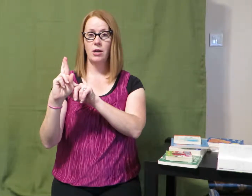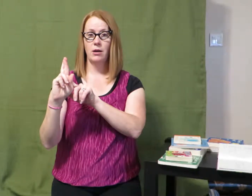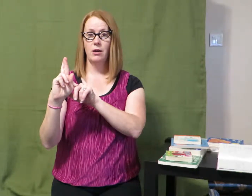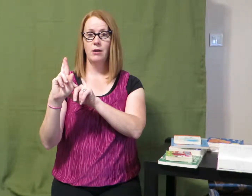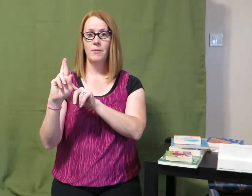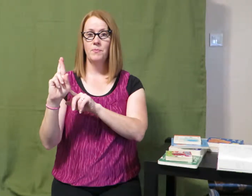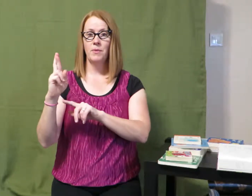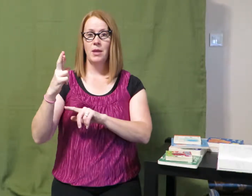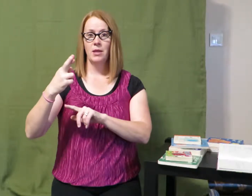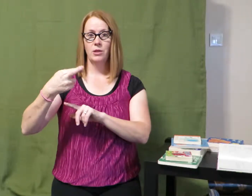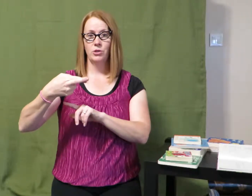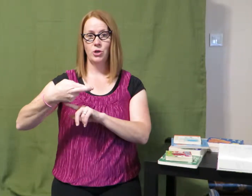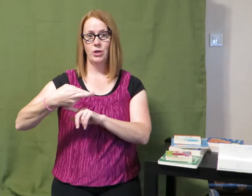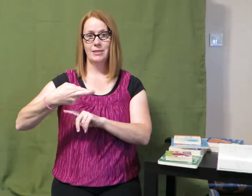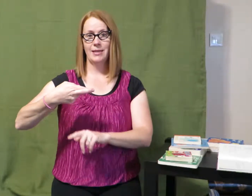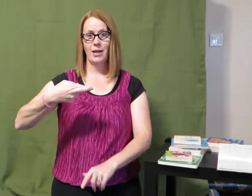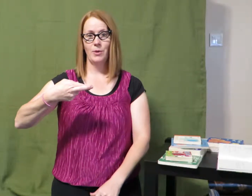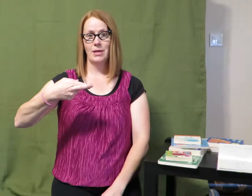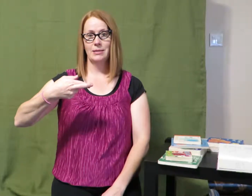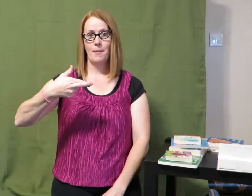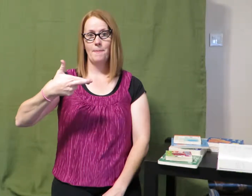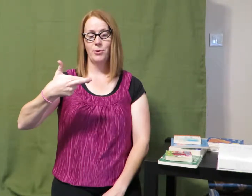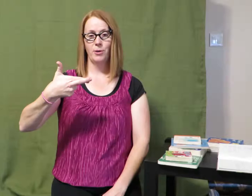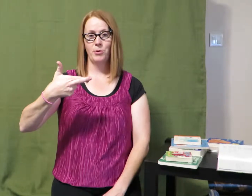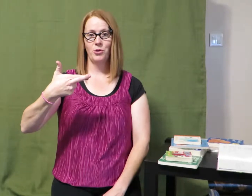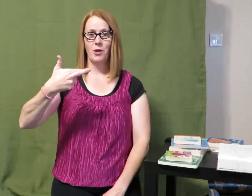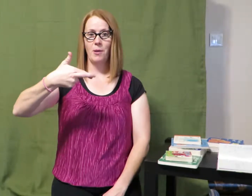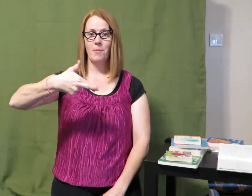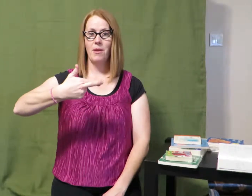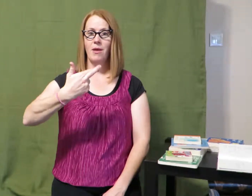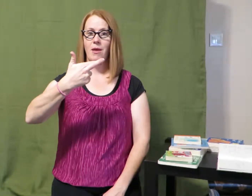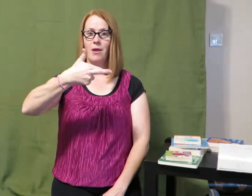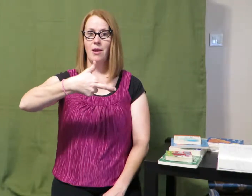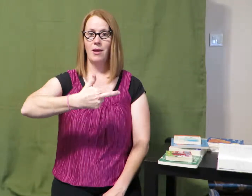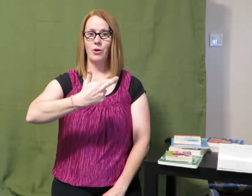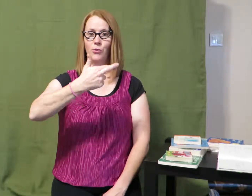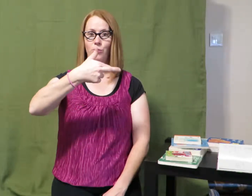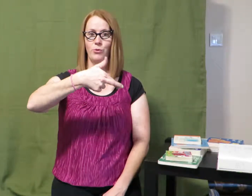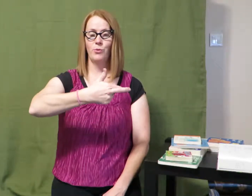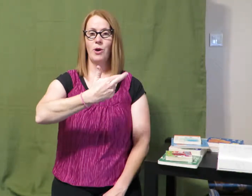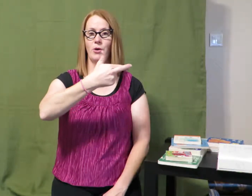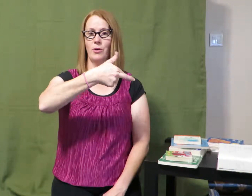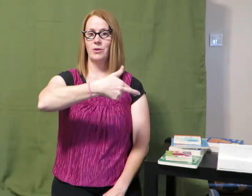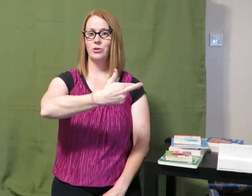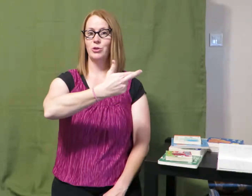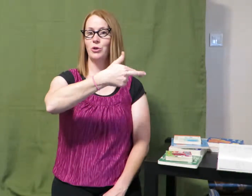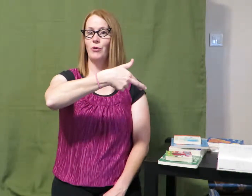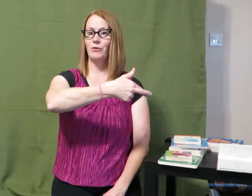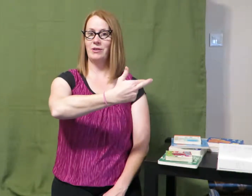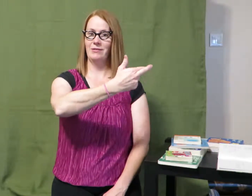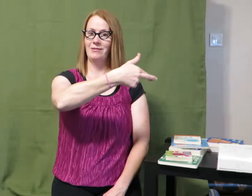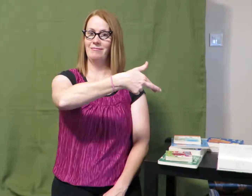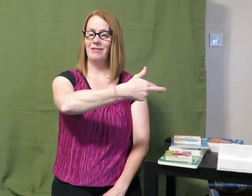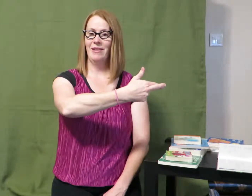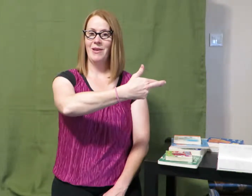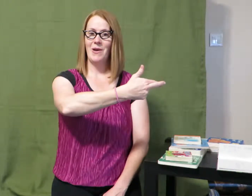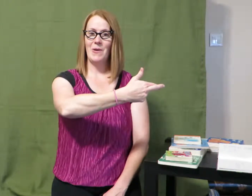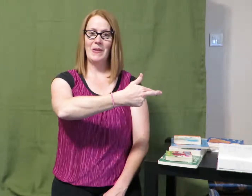here and turn it sideways, put up your thumb, and go through the water. It's your dolphin. Okay?